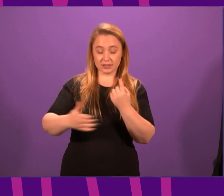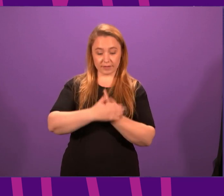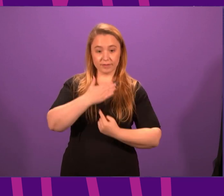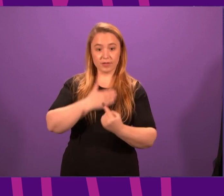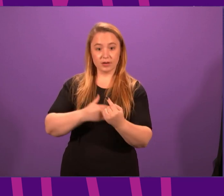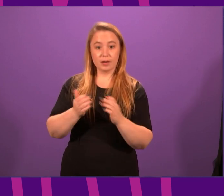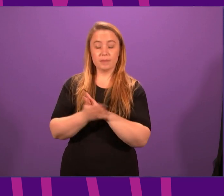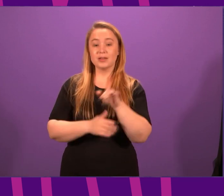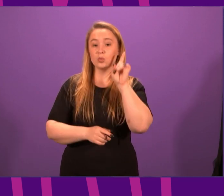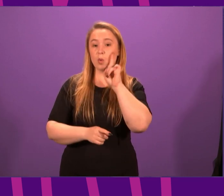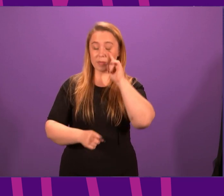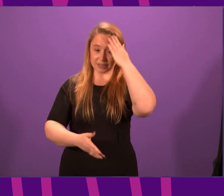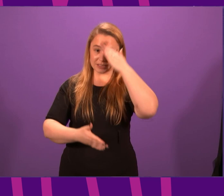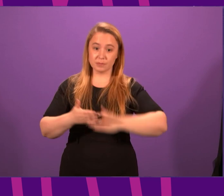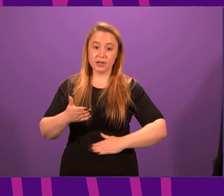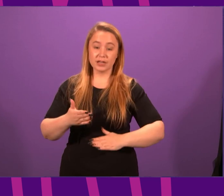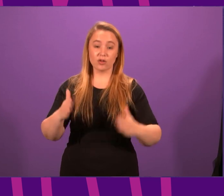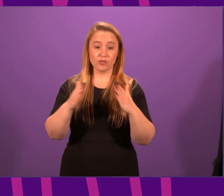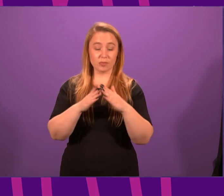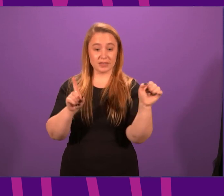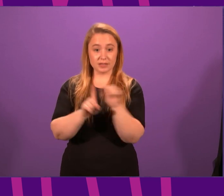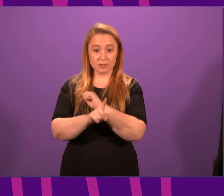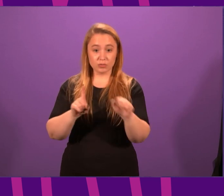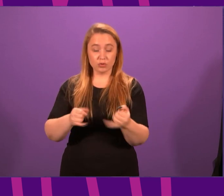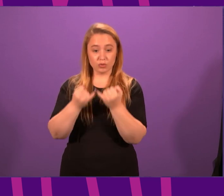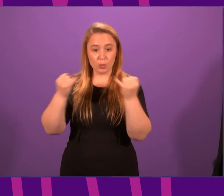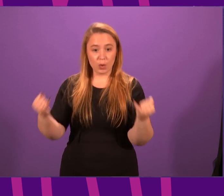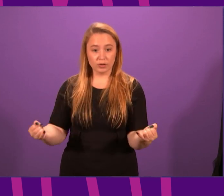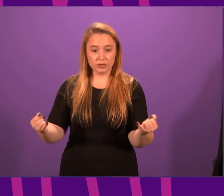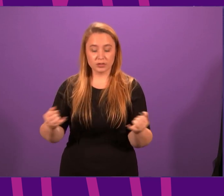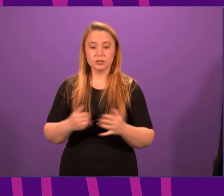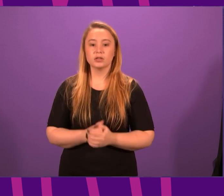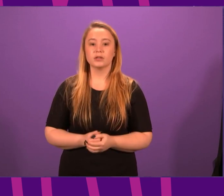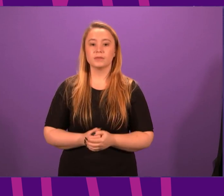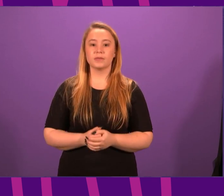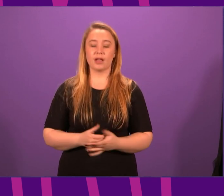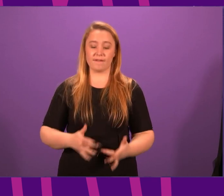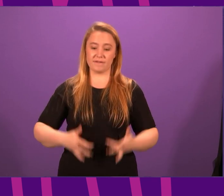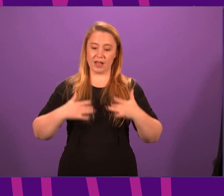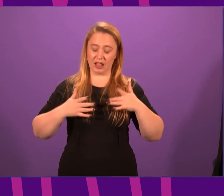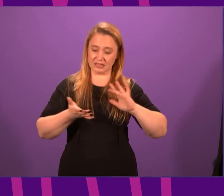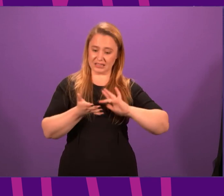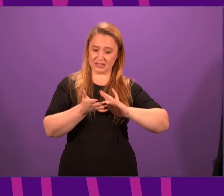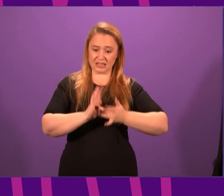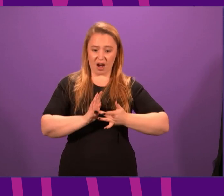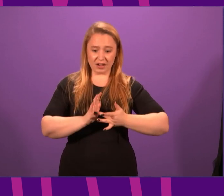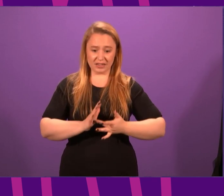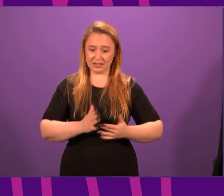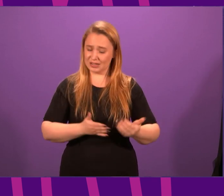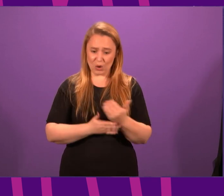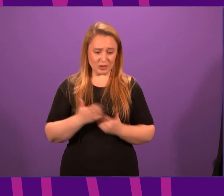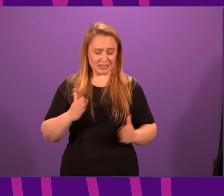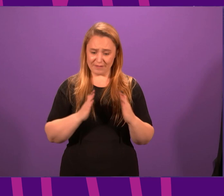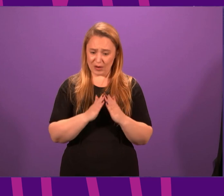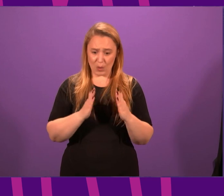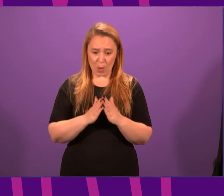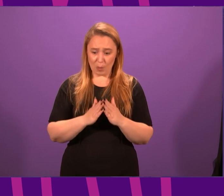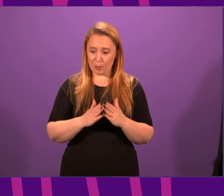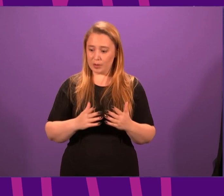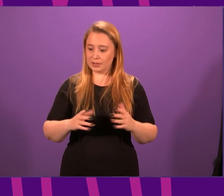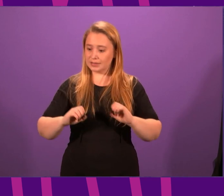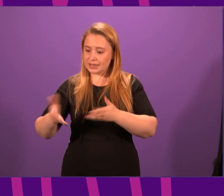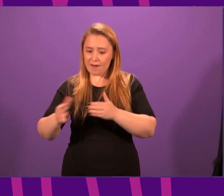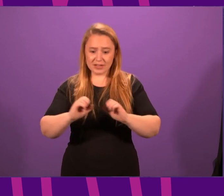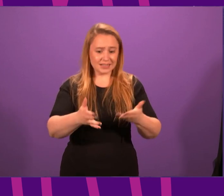exacerbate women's experiences of domestic abuse, effectively trapping them in unsafe situations with limited access to